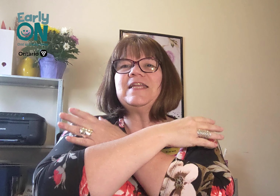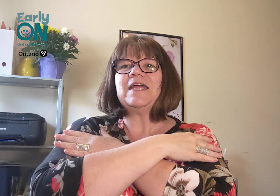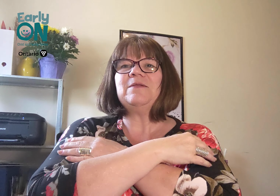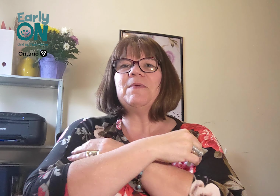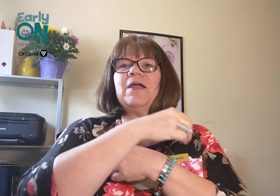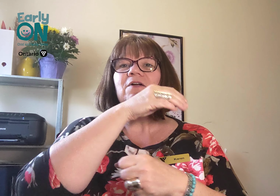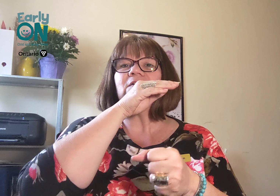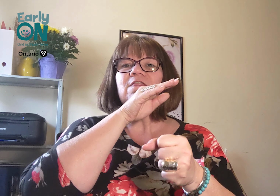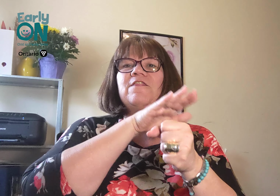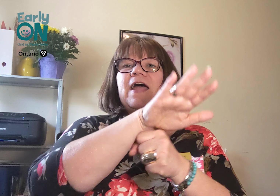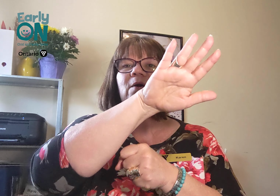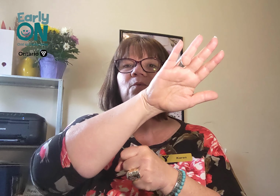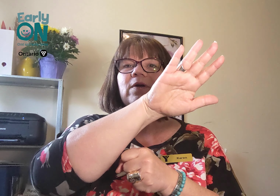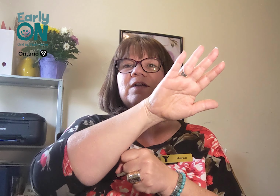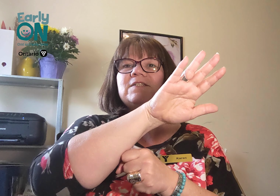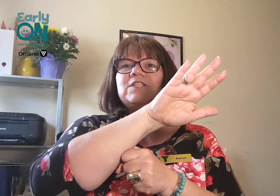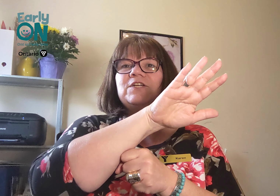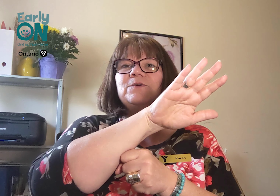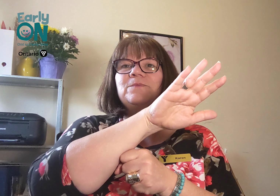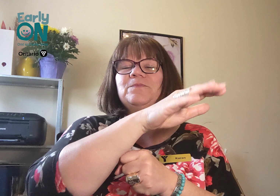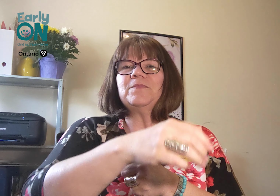Teddy bear, that will do.